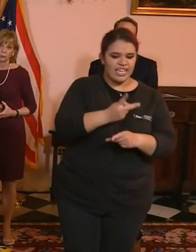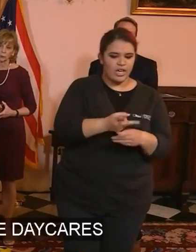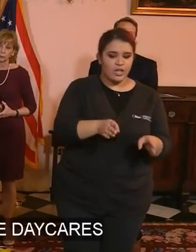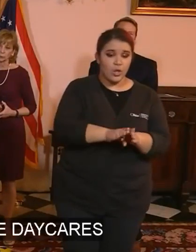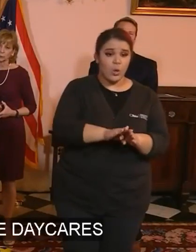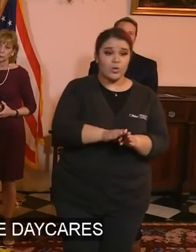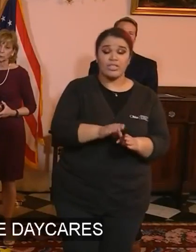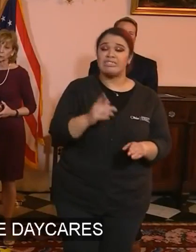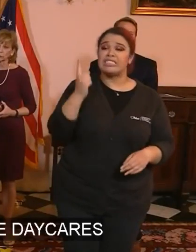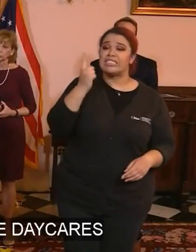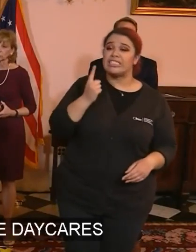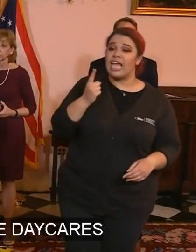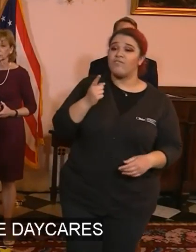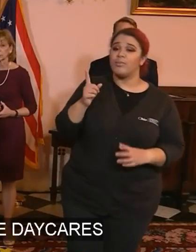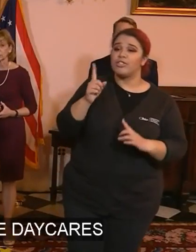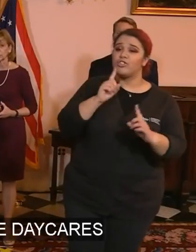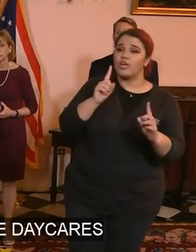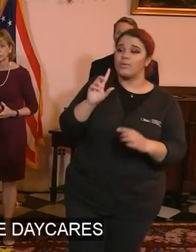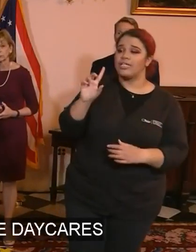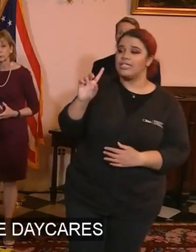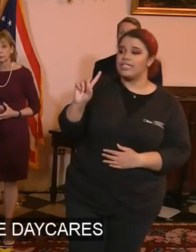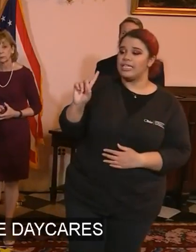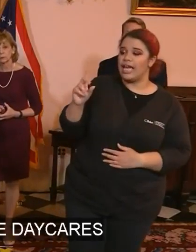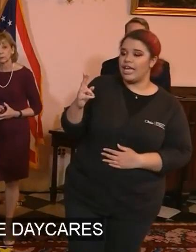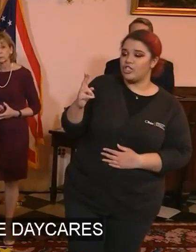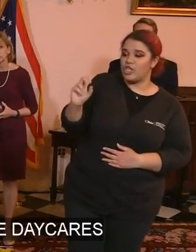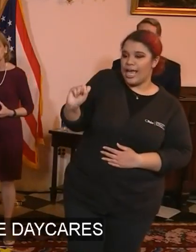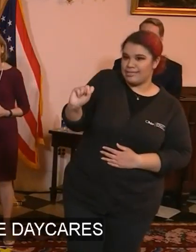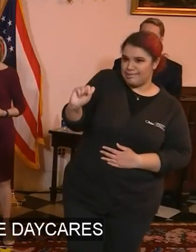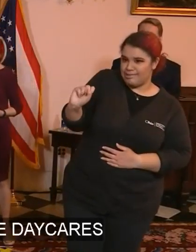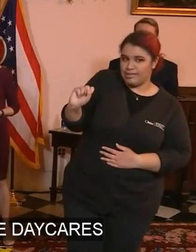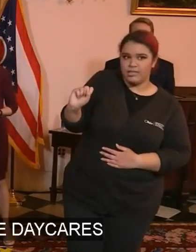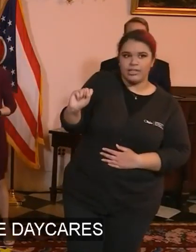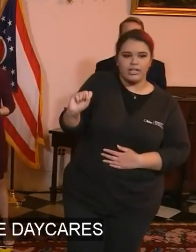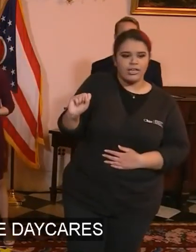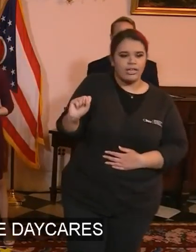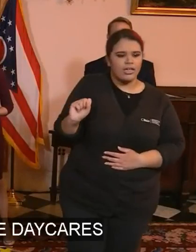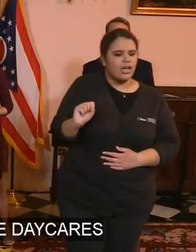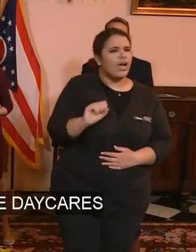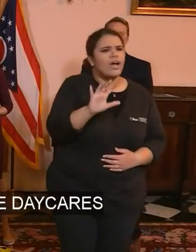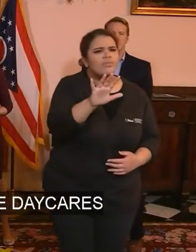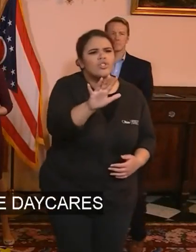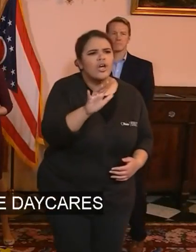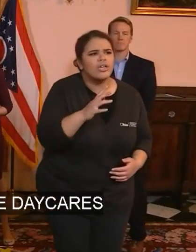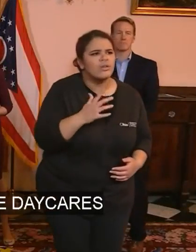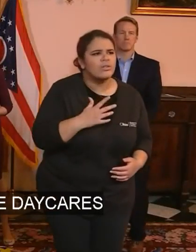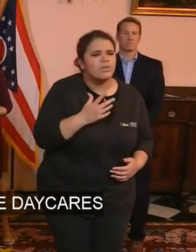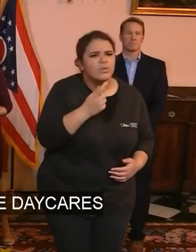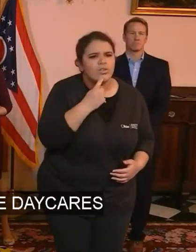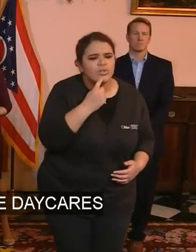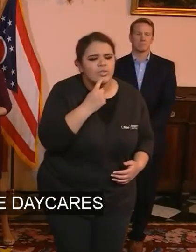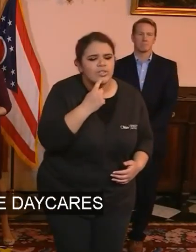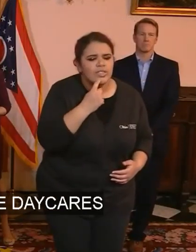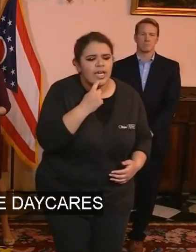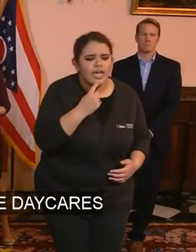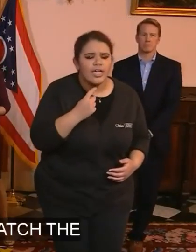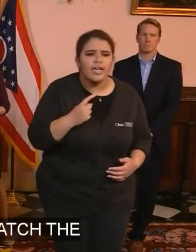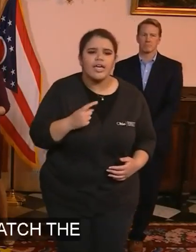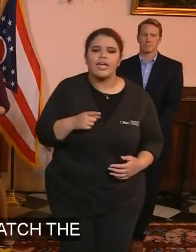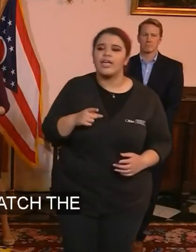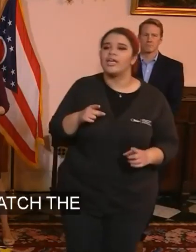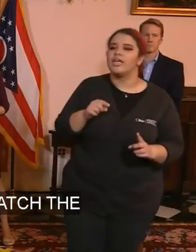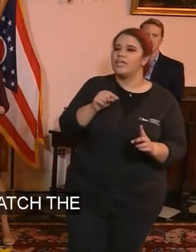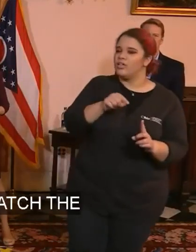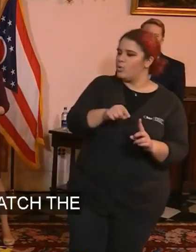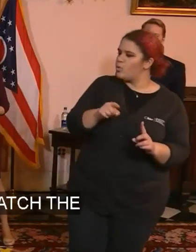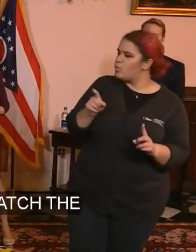decision? I didn't quite catch the word. Does it what me? With the case of a 2-year-old